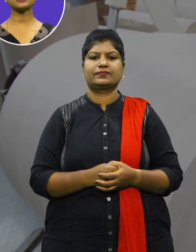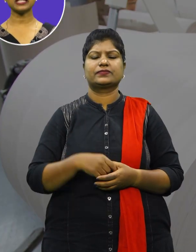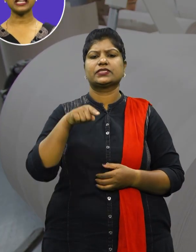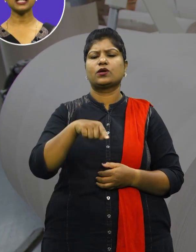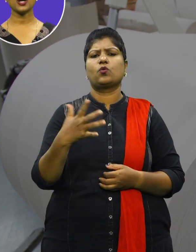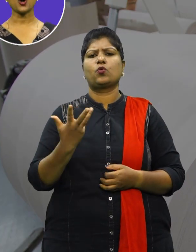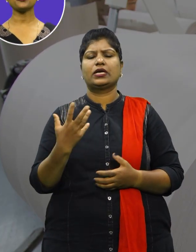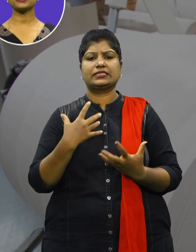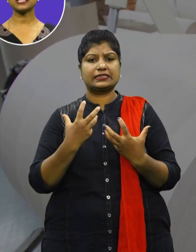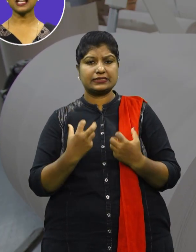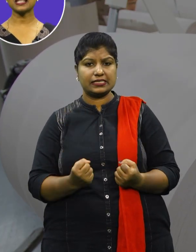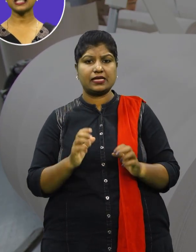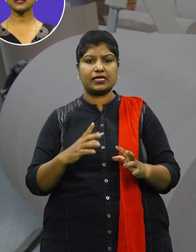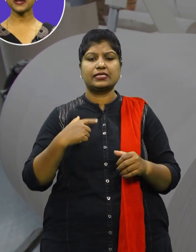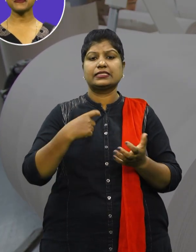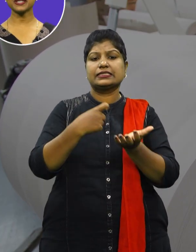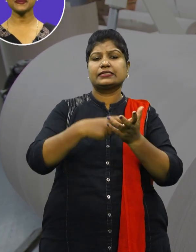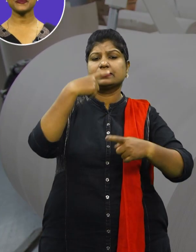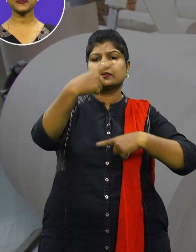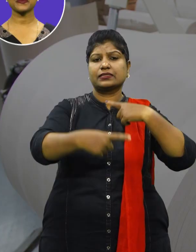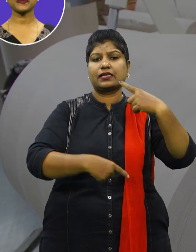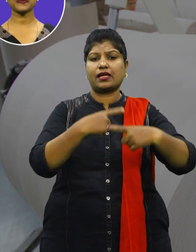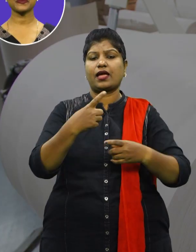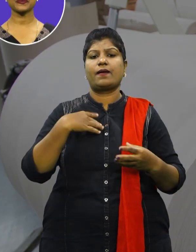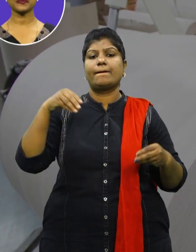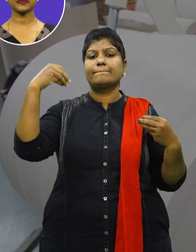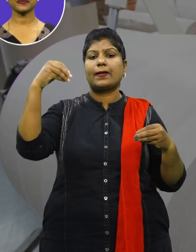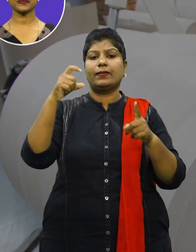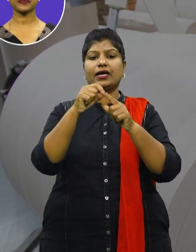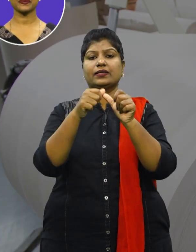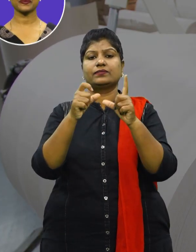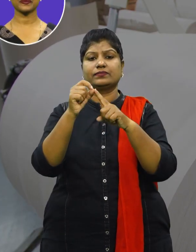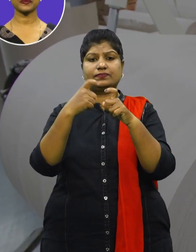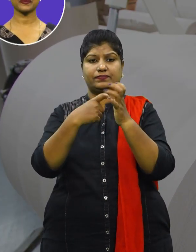What is the need of recycling the paper?